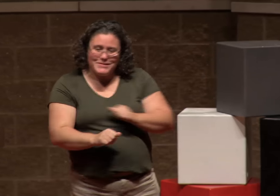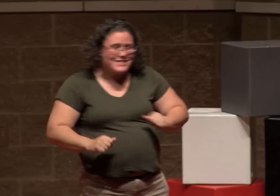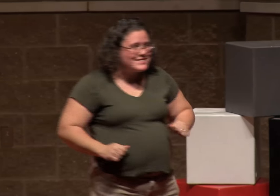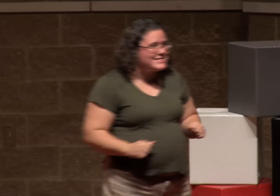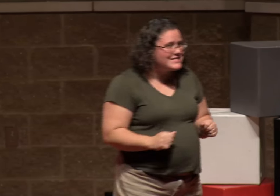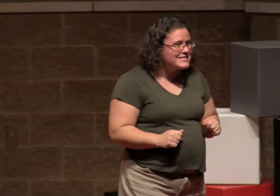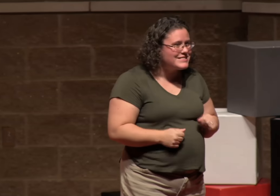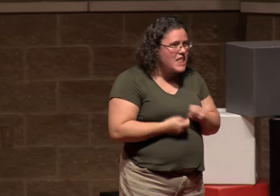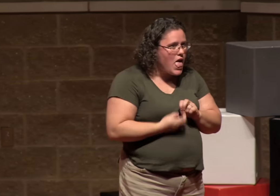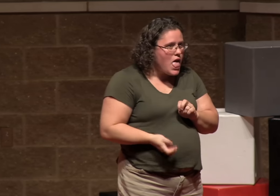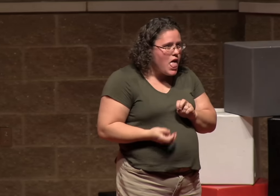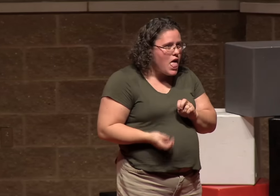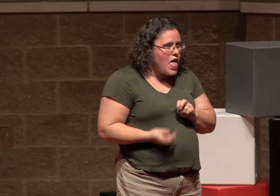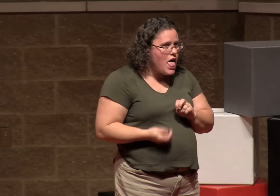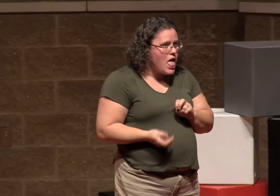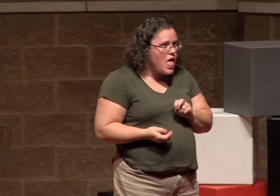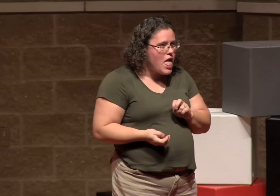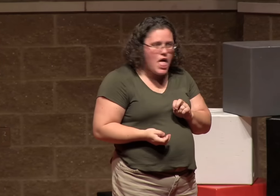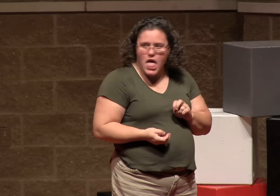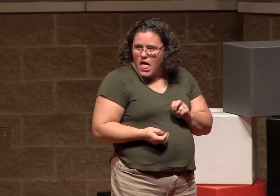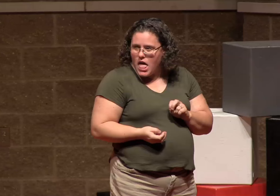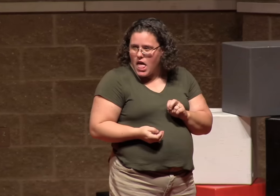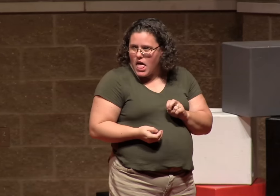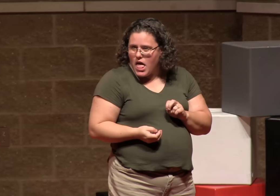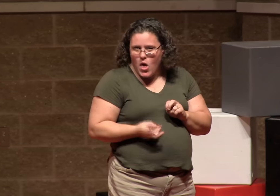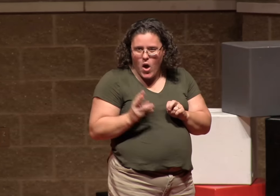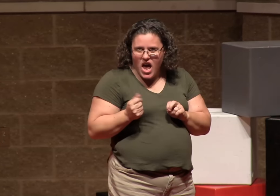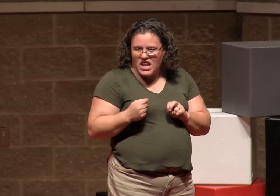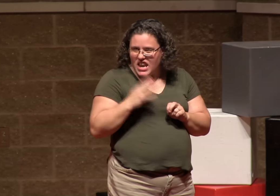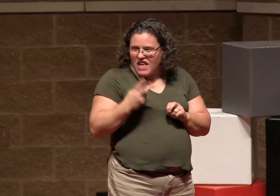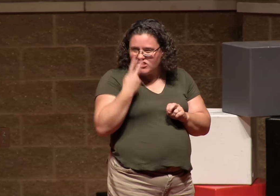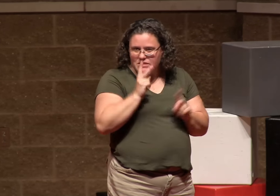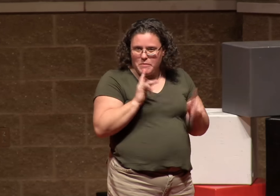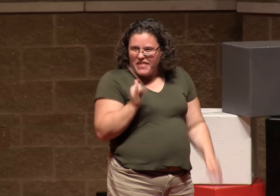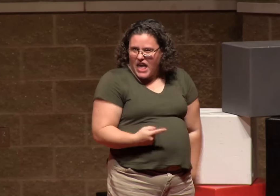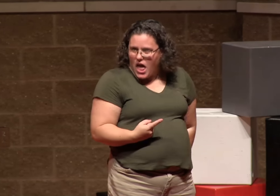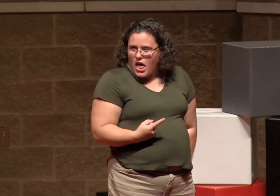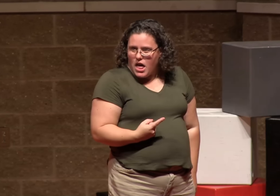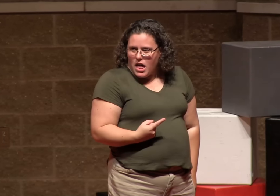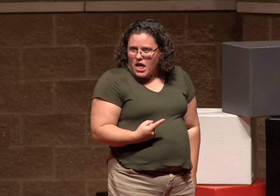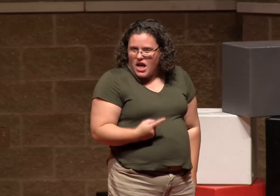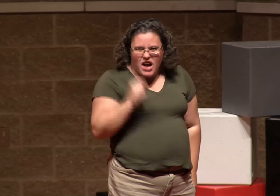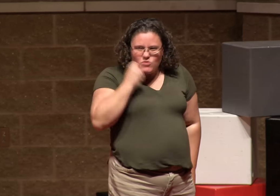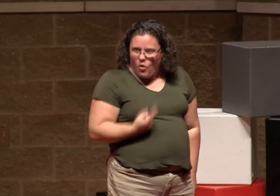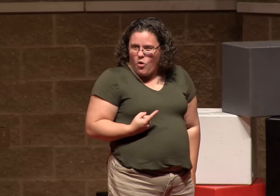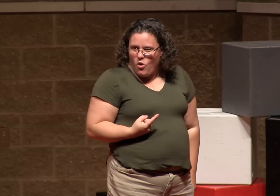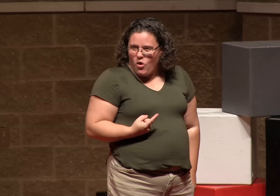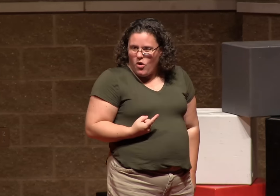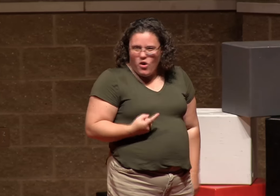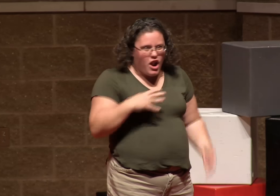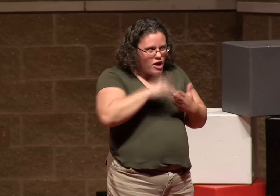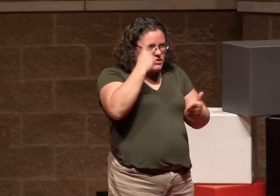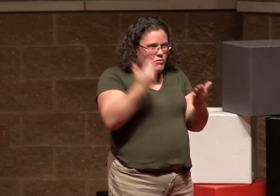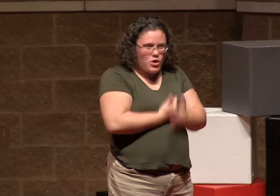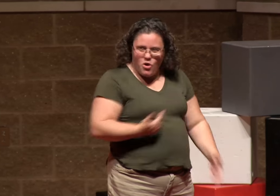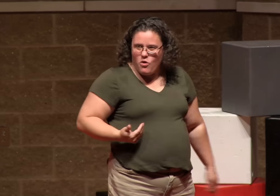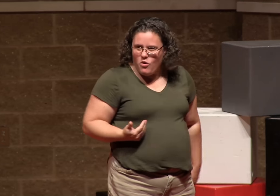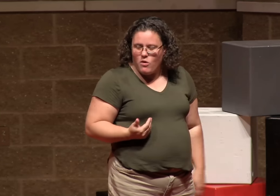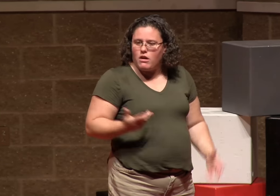deaf children are coming in, and they are just going, wow, I've never seen that before, that is really cool, I really